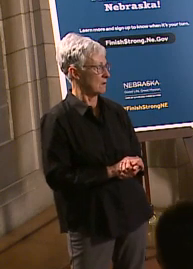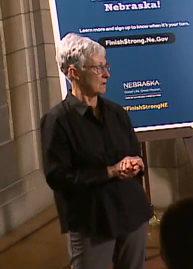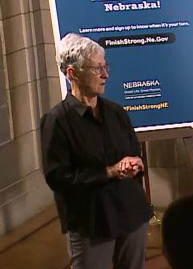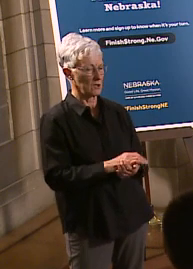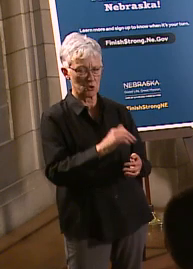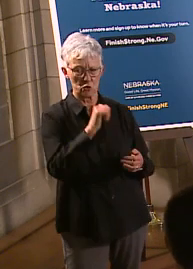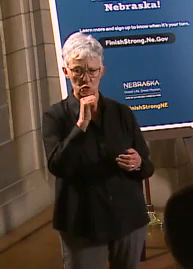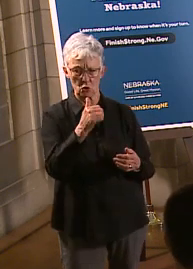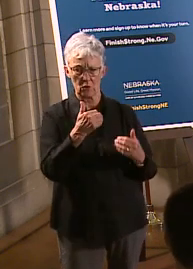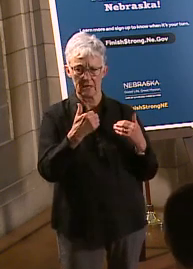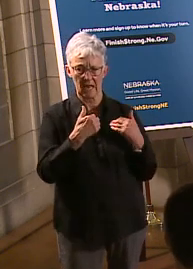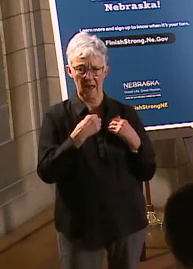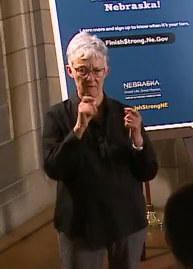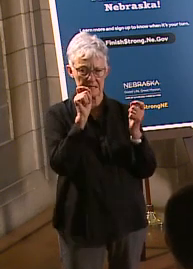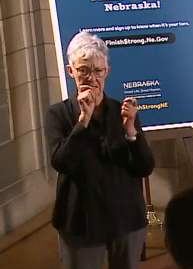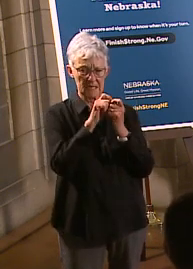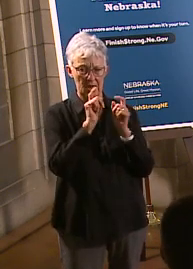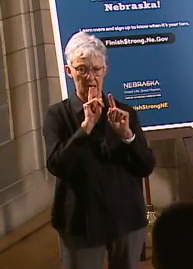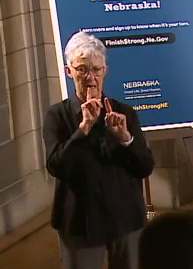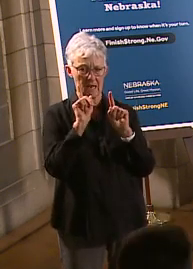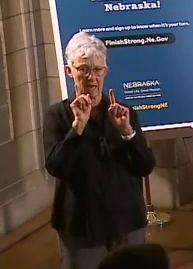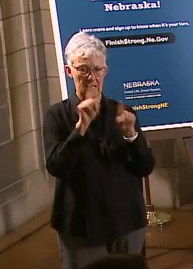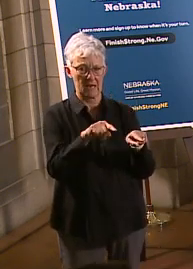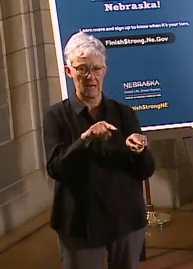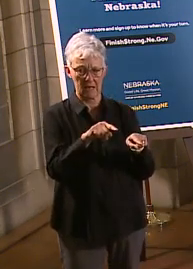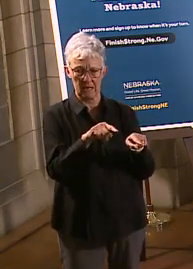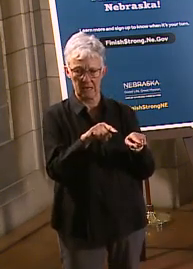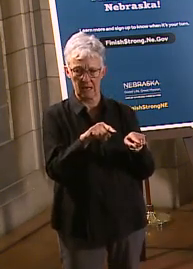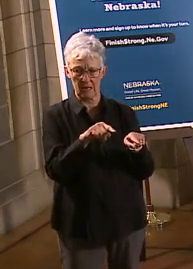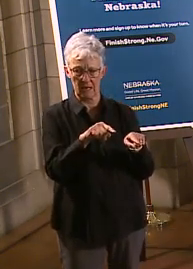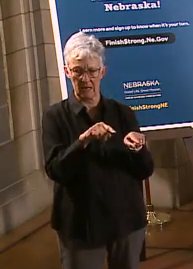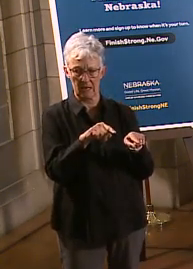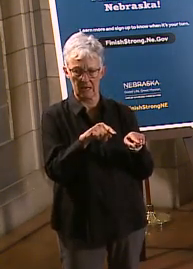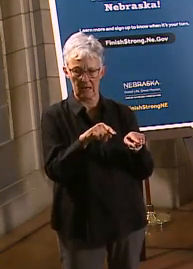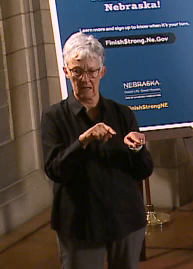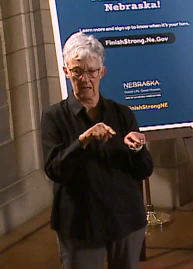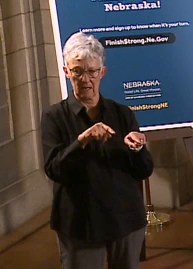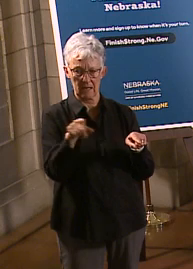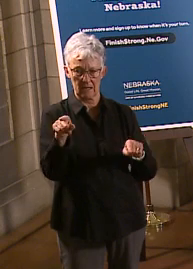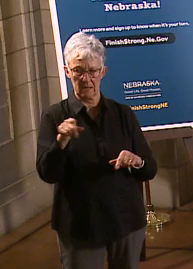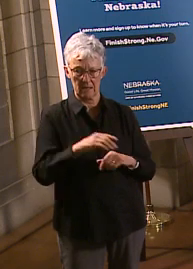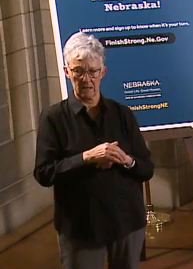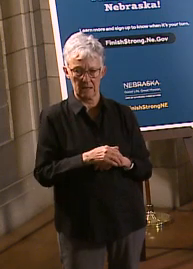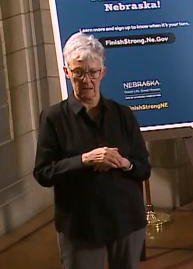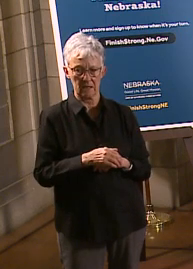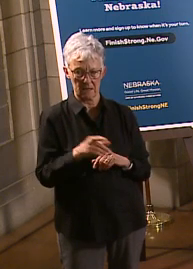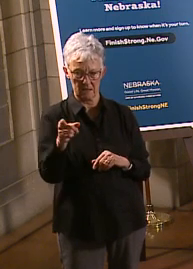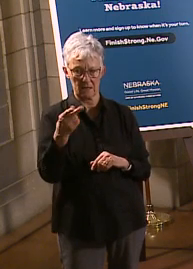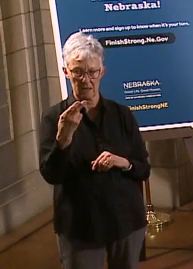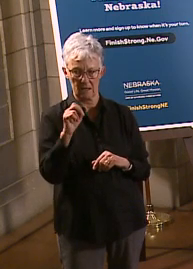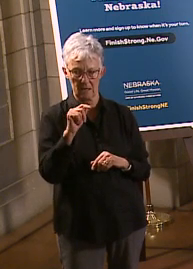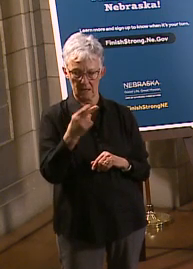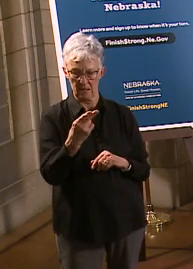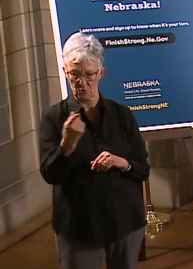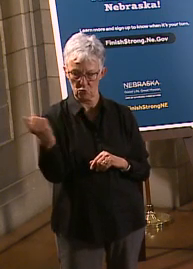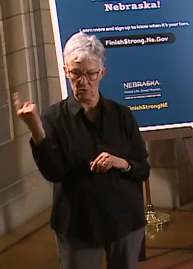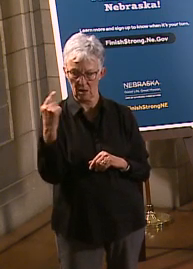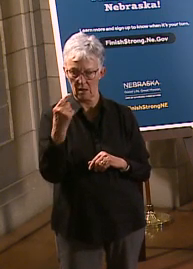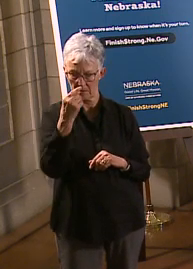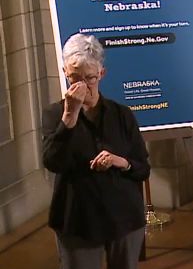don't know if Heath and Stuart are aware. It's certainly been a number of new jobs created. Yeah, so Tom doesn't know, but Heath, can you come up and address